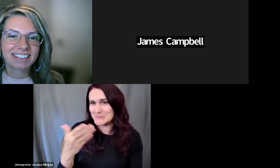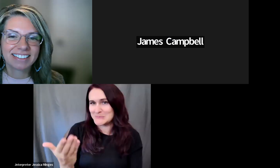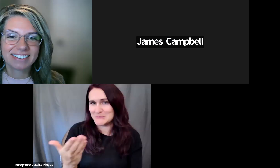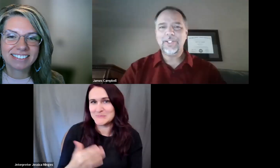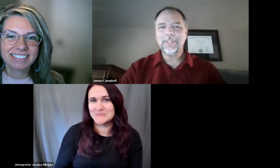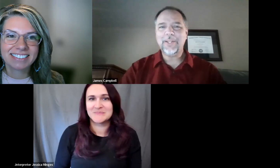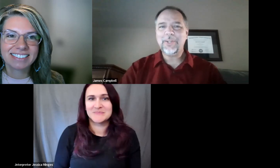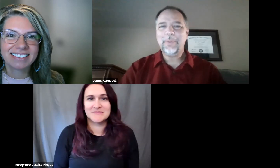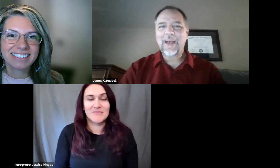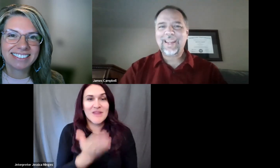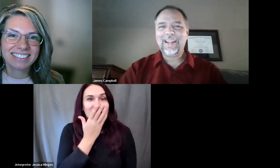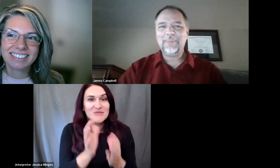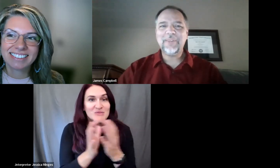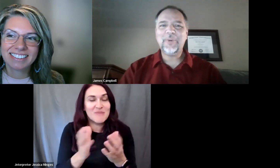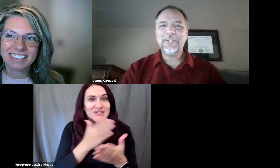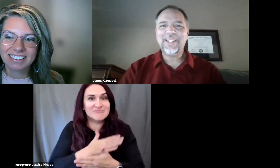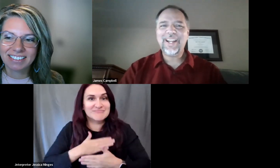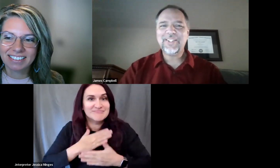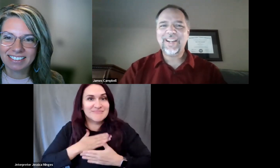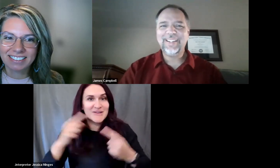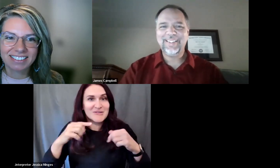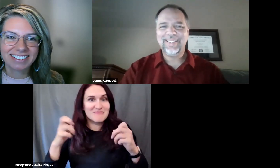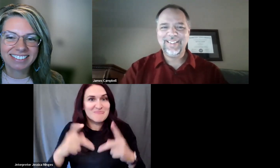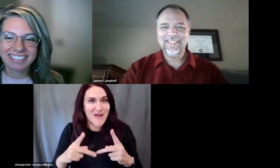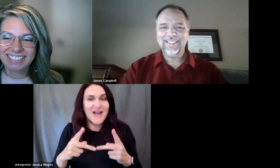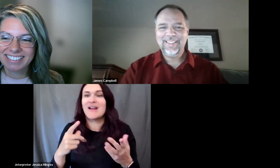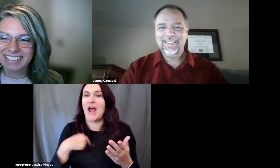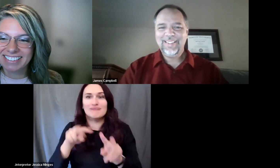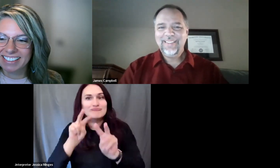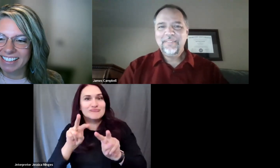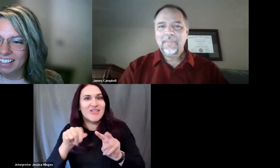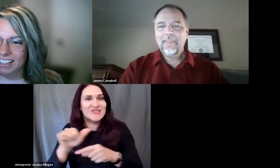Thank you so much. It's a pleasure to be back, and I'm looking forward to today's training.